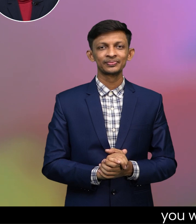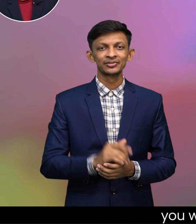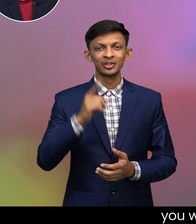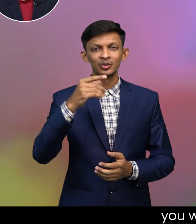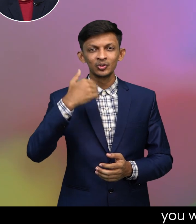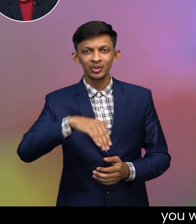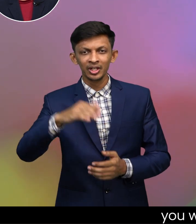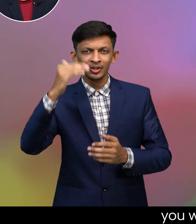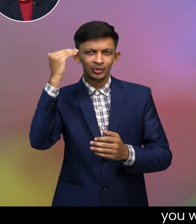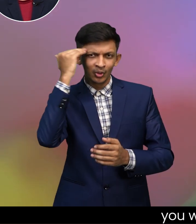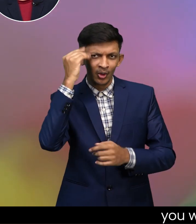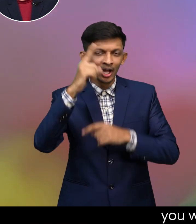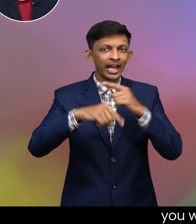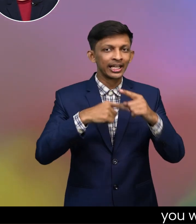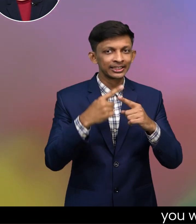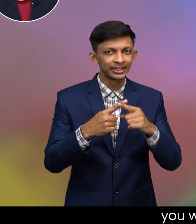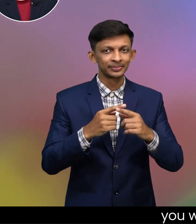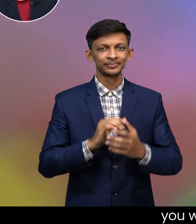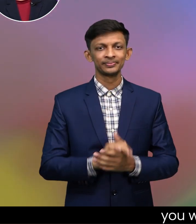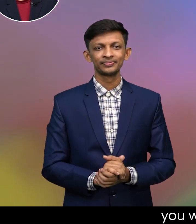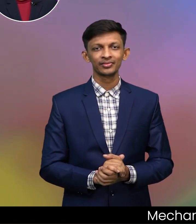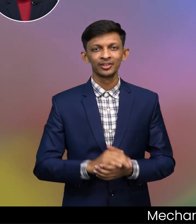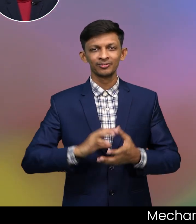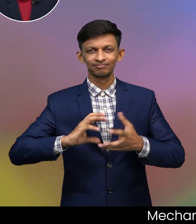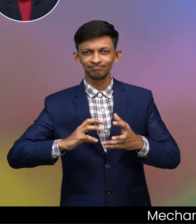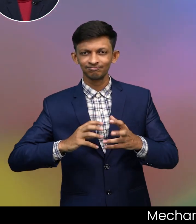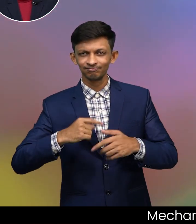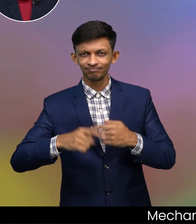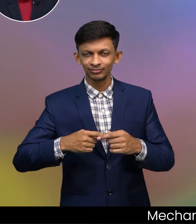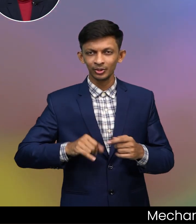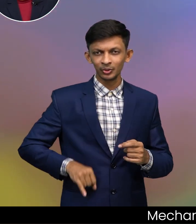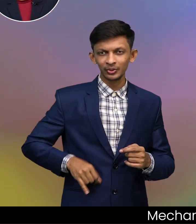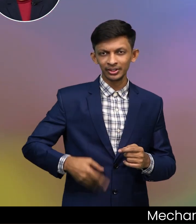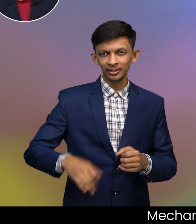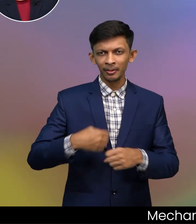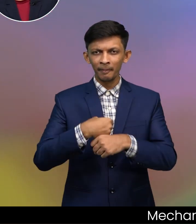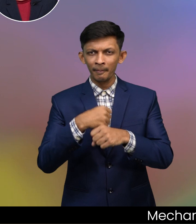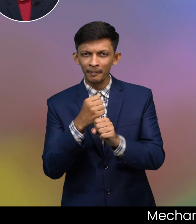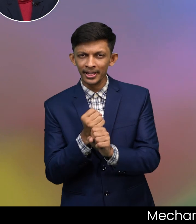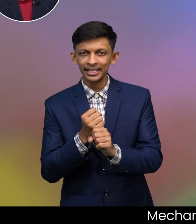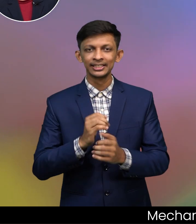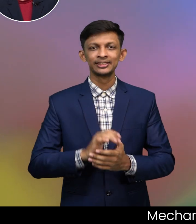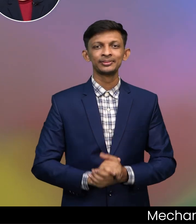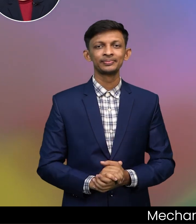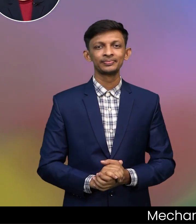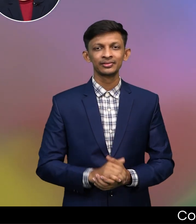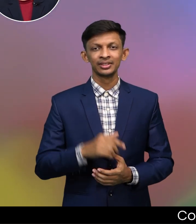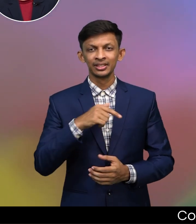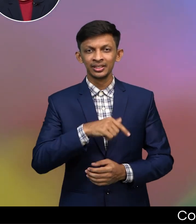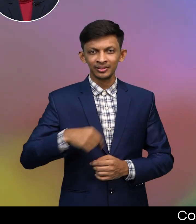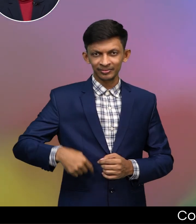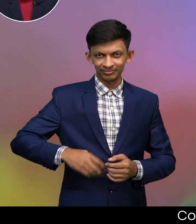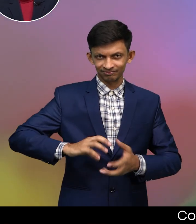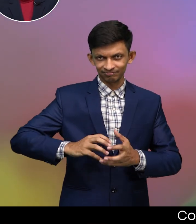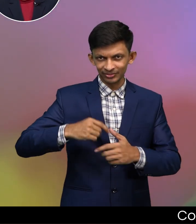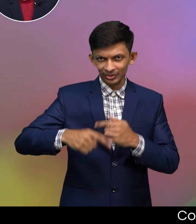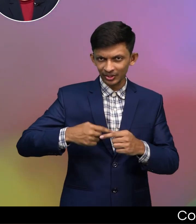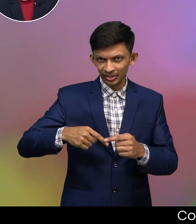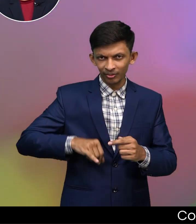topic excretion, mechanism of urine formation from the lesson Life